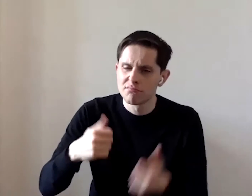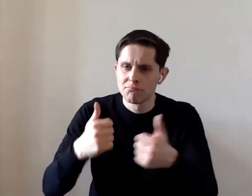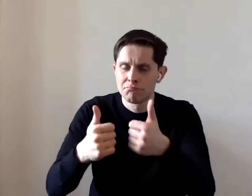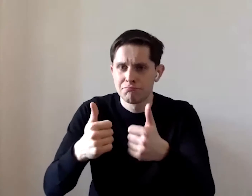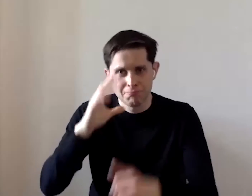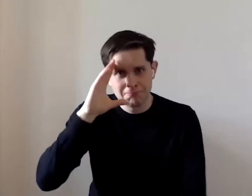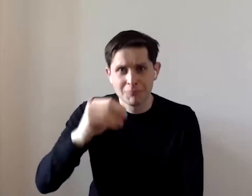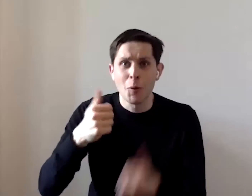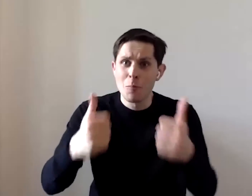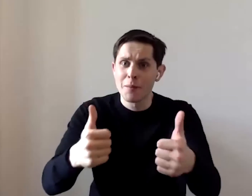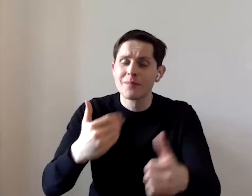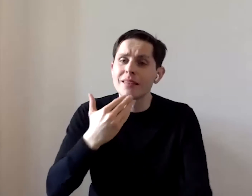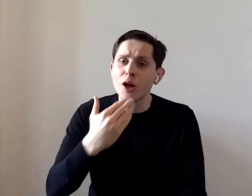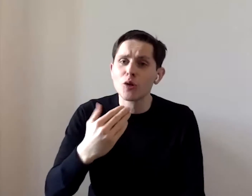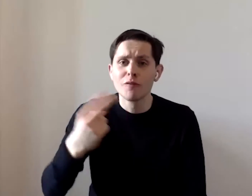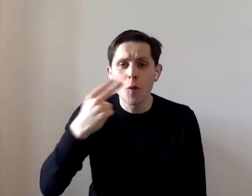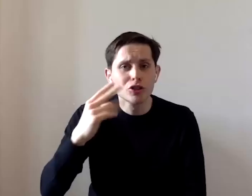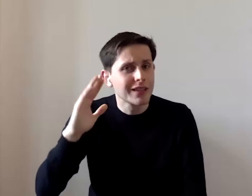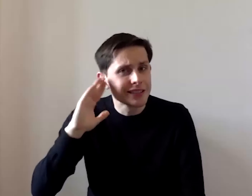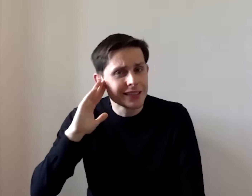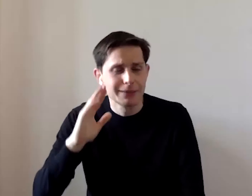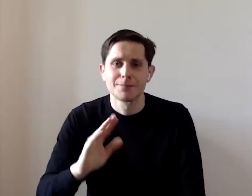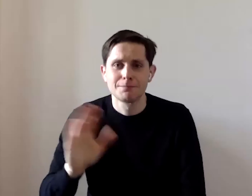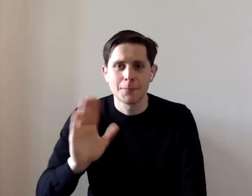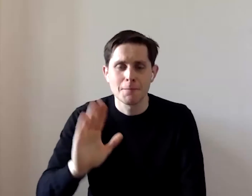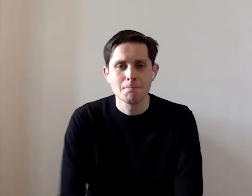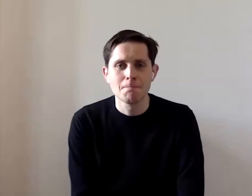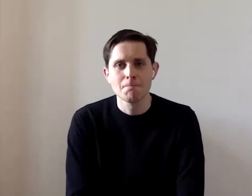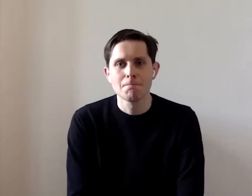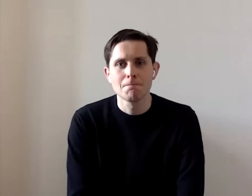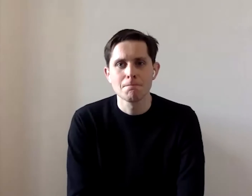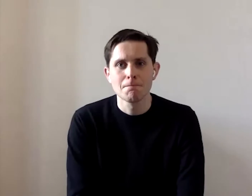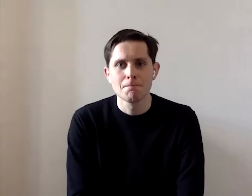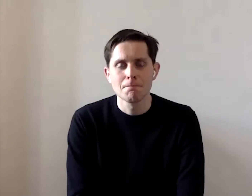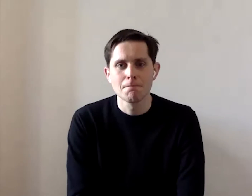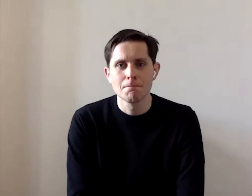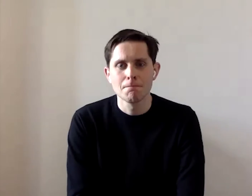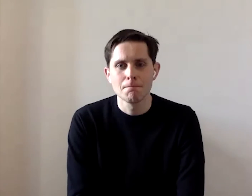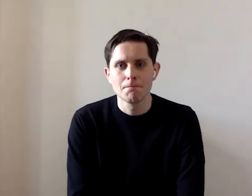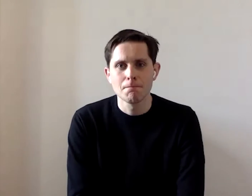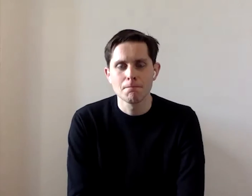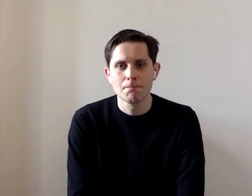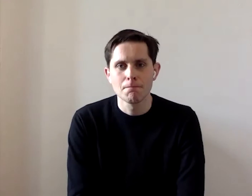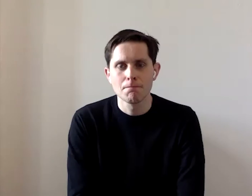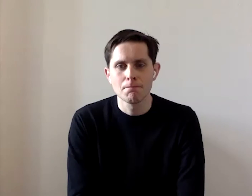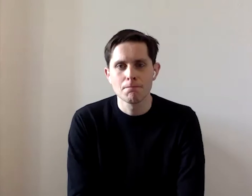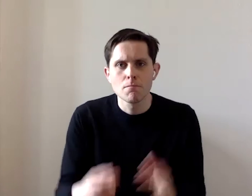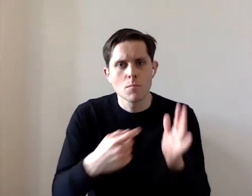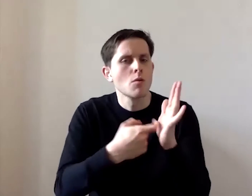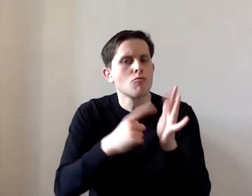people. Next time you're thinking of something in architecture, think of us as well. I think that's a good method to take away from this. Thank you for listening, and look